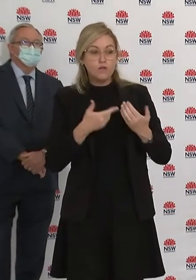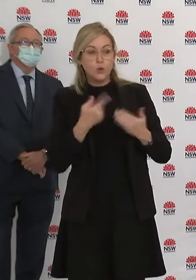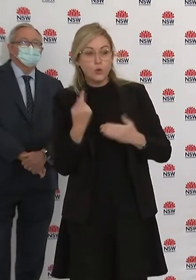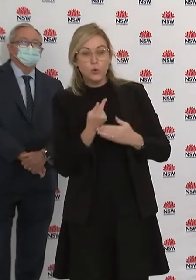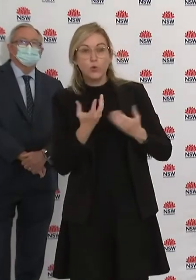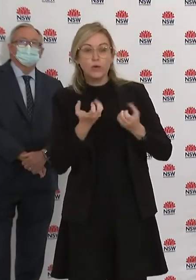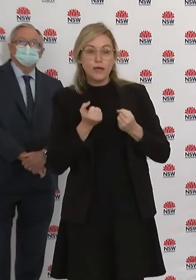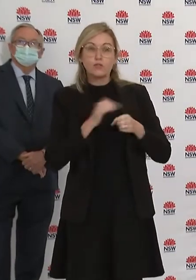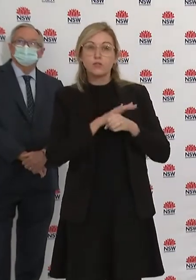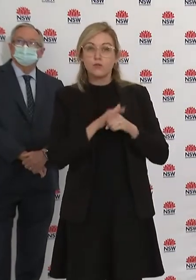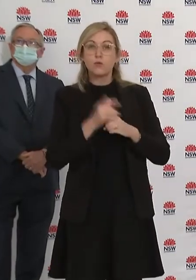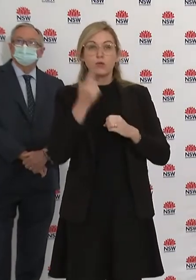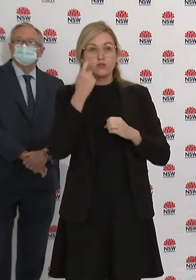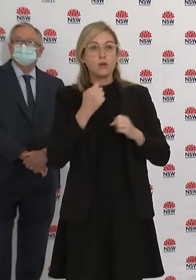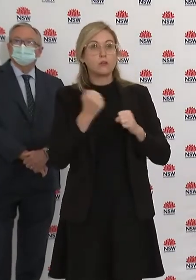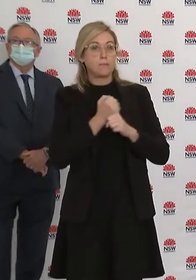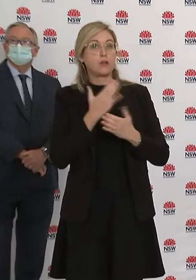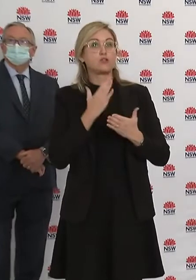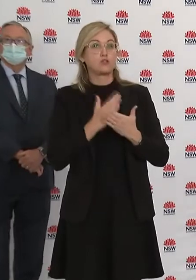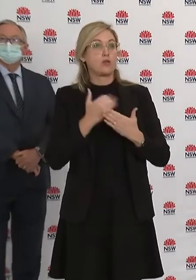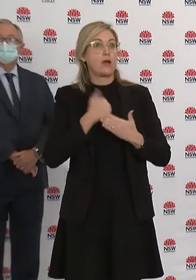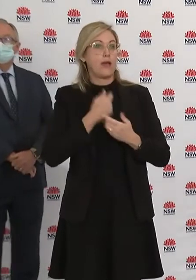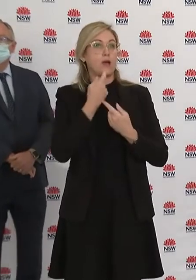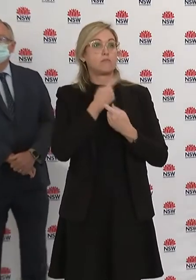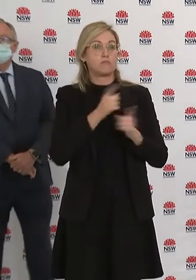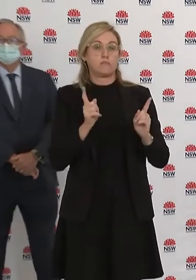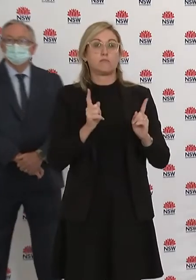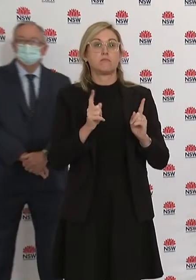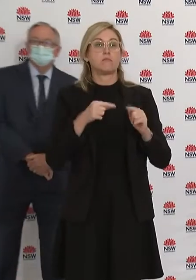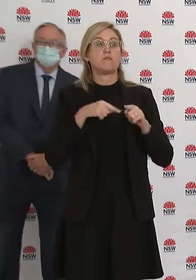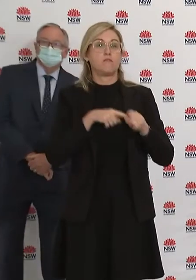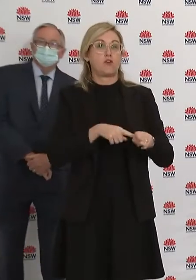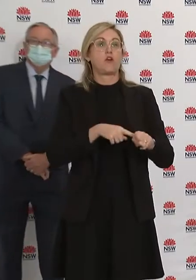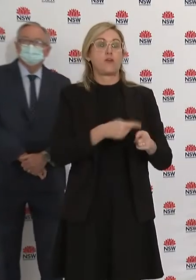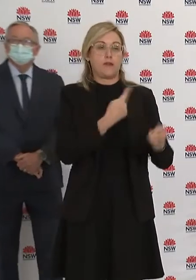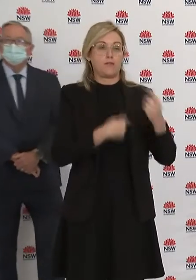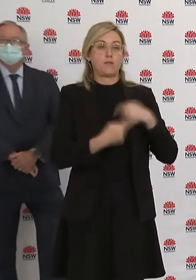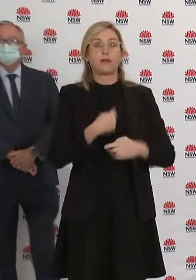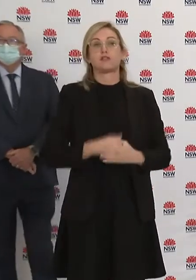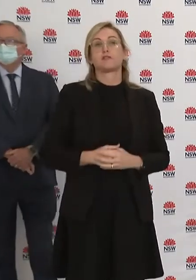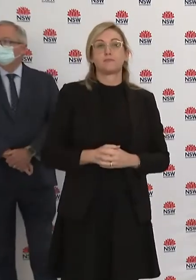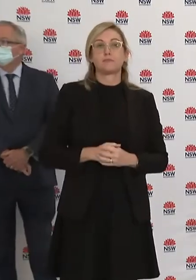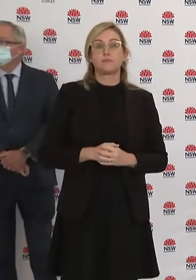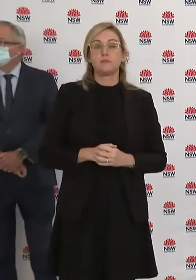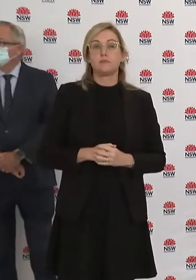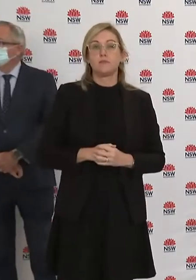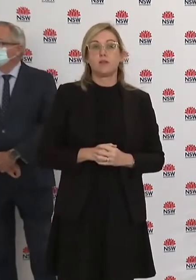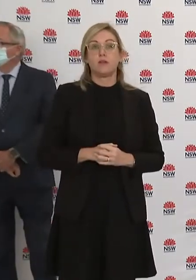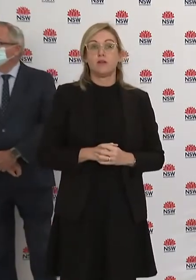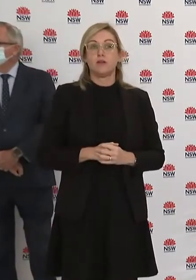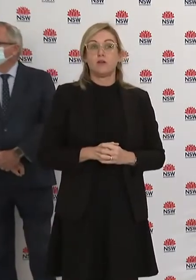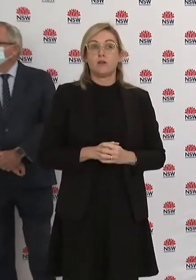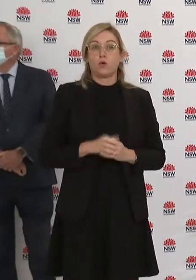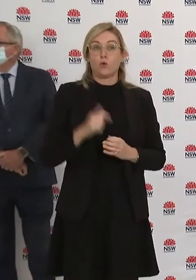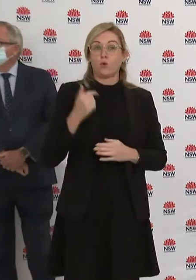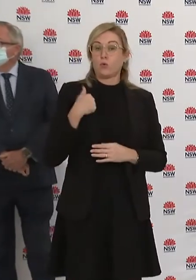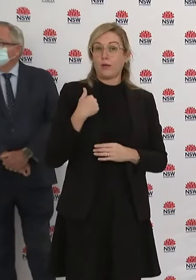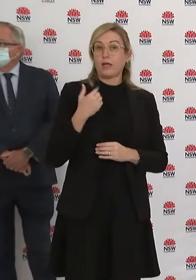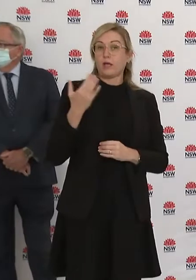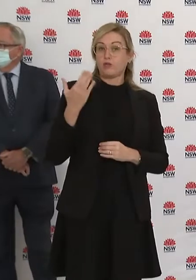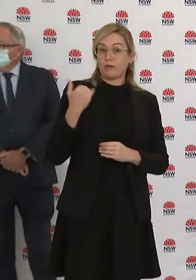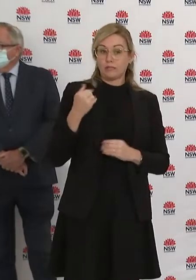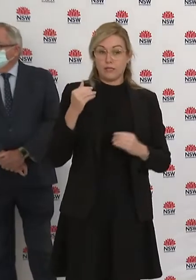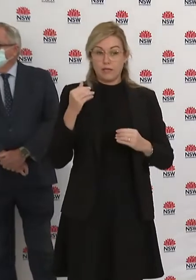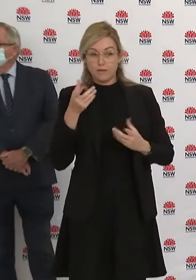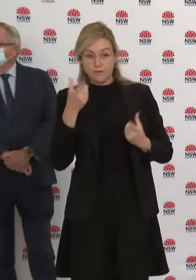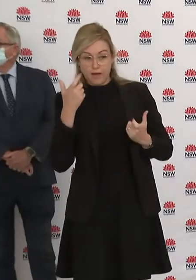messages. As I've said before, for instance, the fact that you can spread the disease when you don't have symptoms was something we got that back from the community,